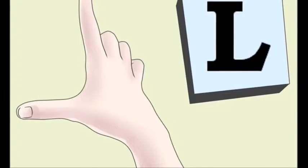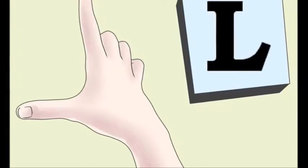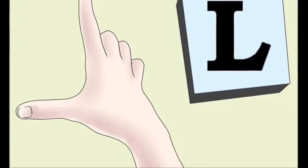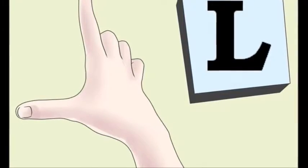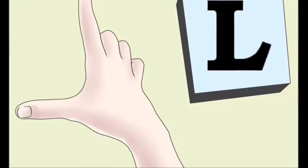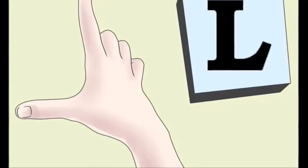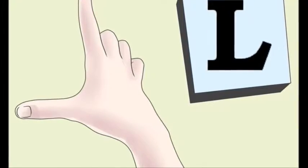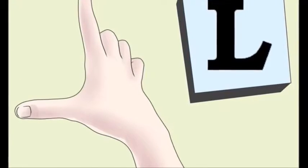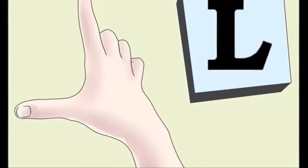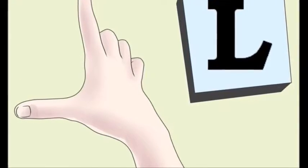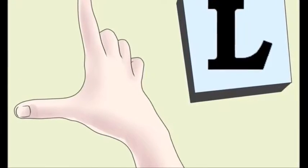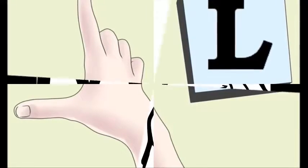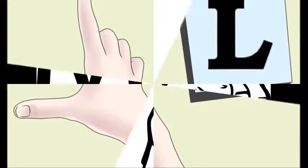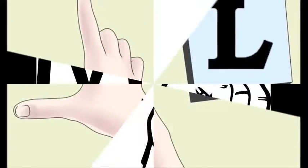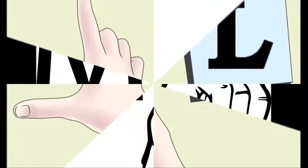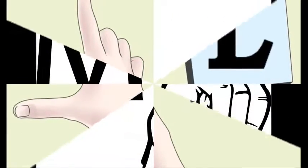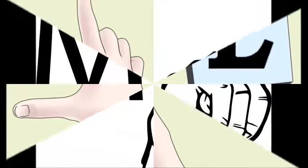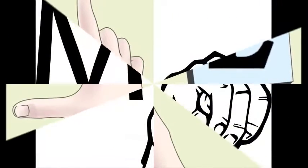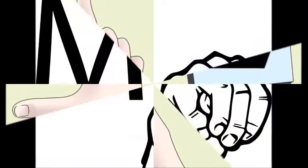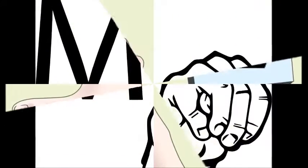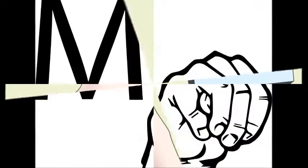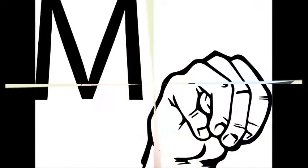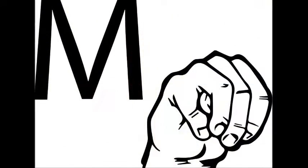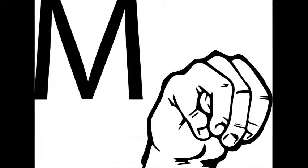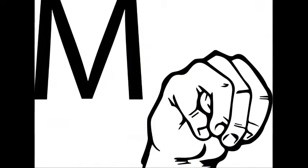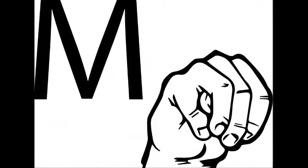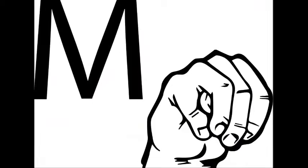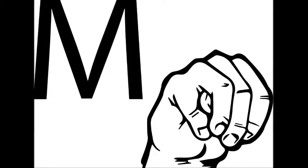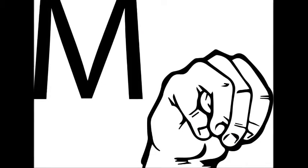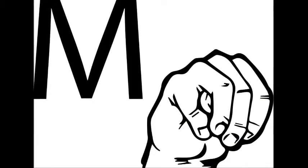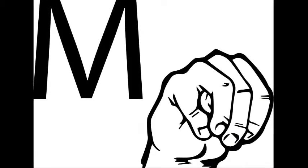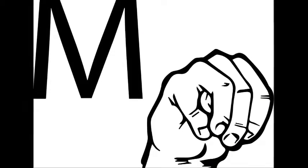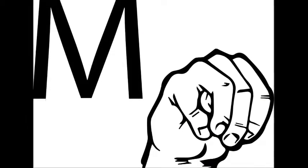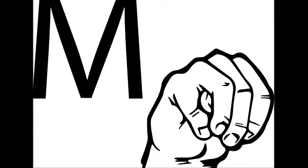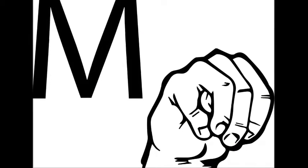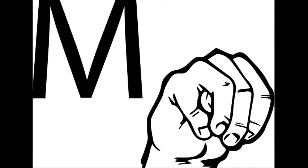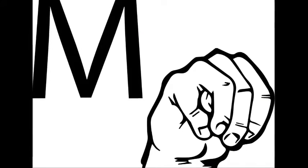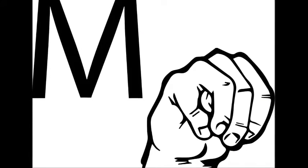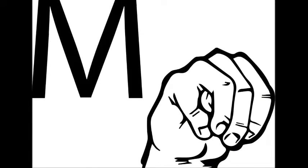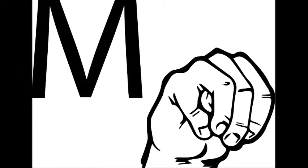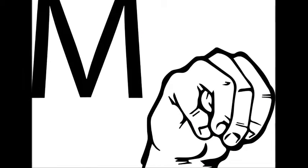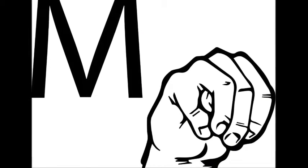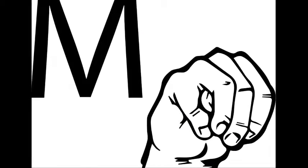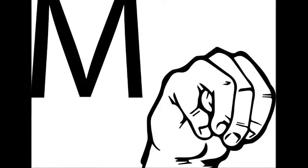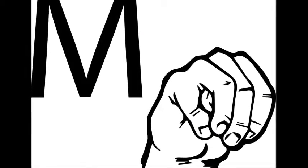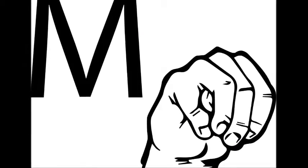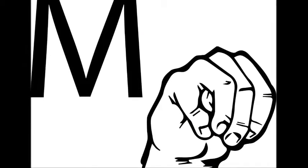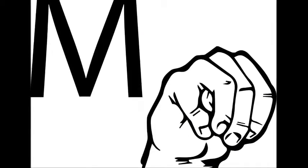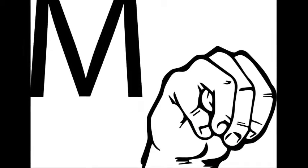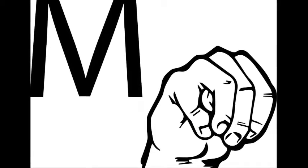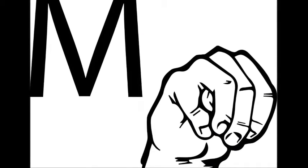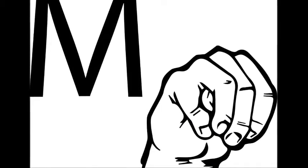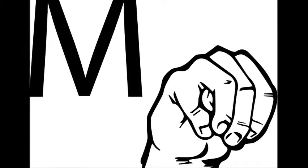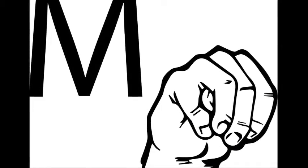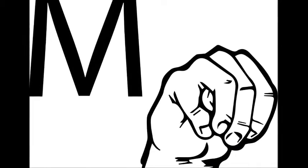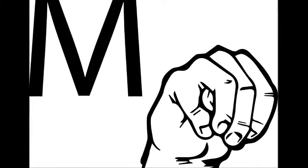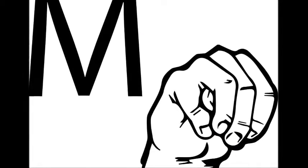index finger. M. Point your fore, middle, en rigne finge forward. Place te tombe nez à te